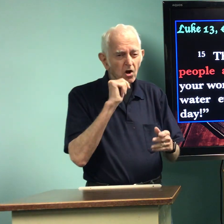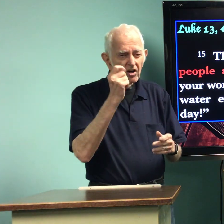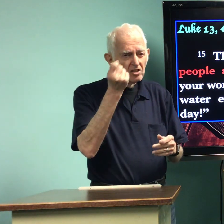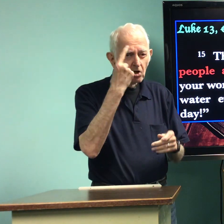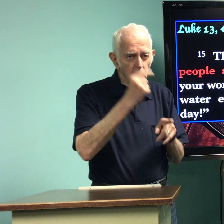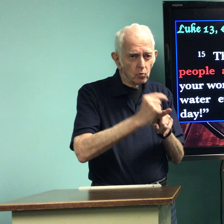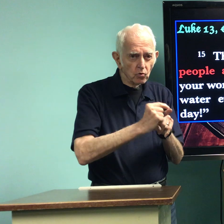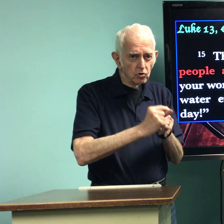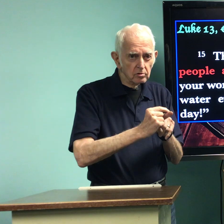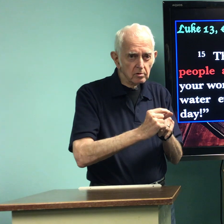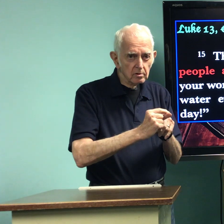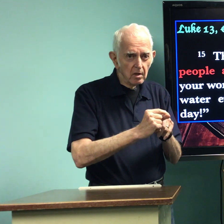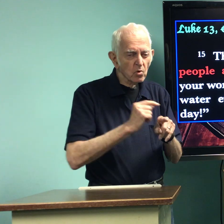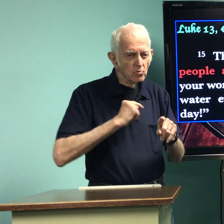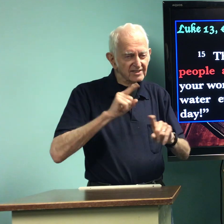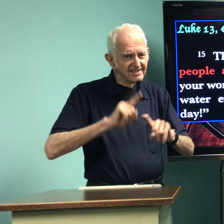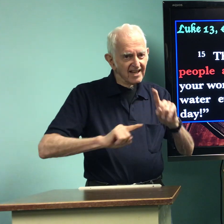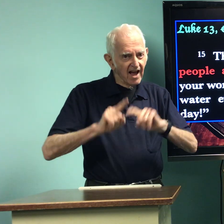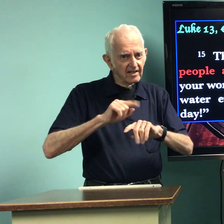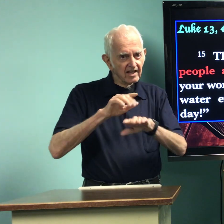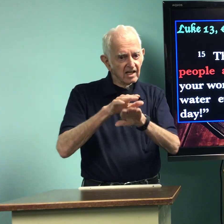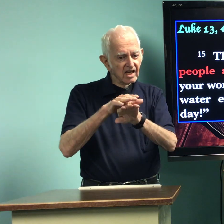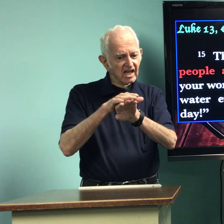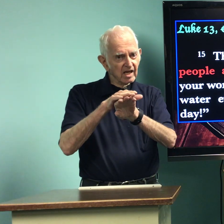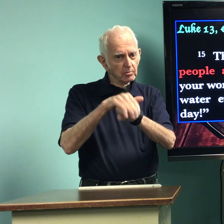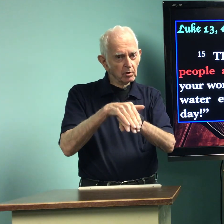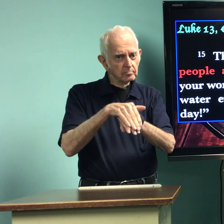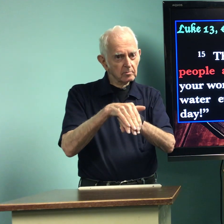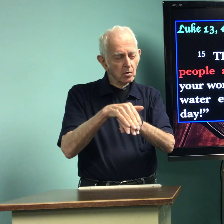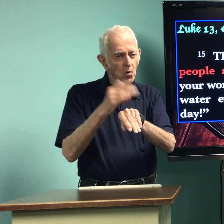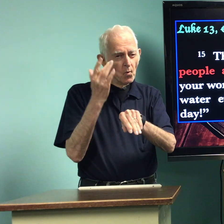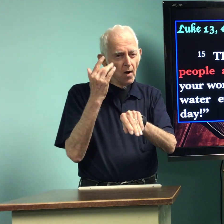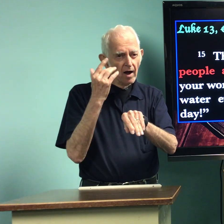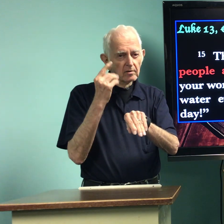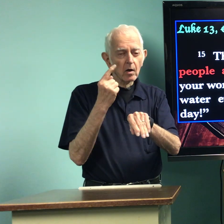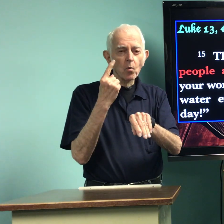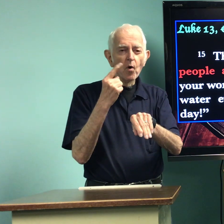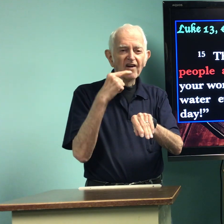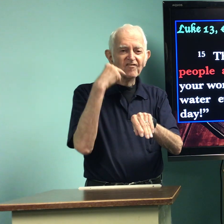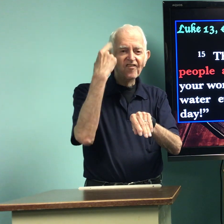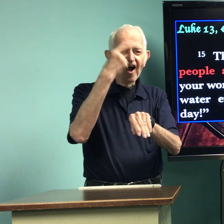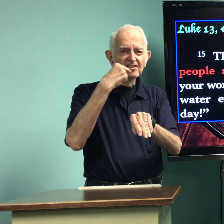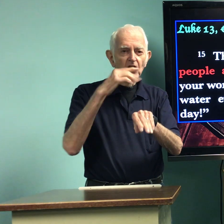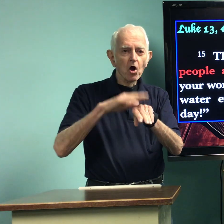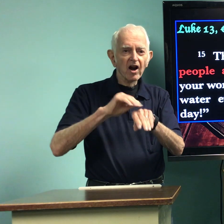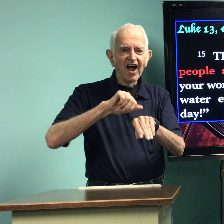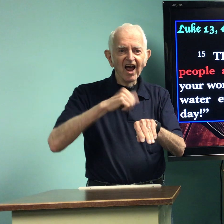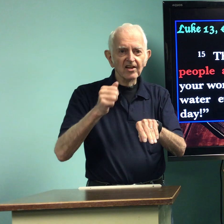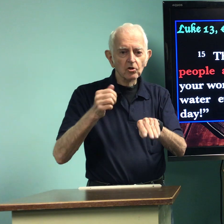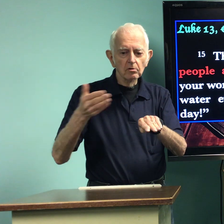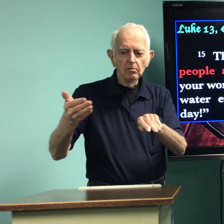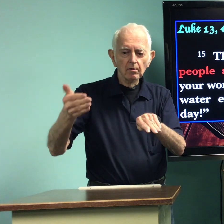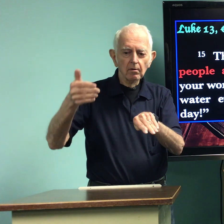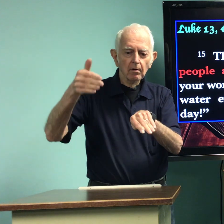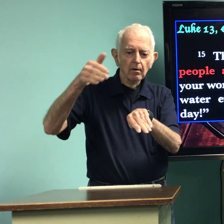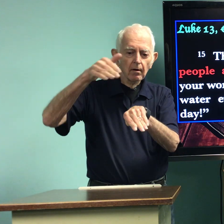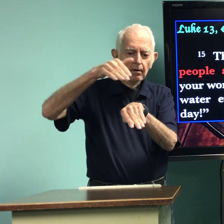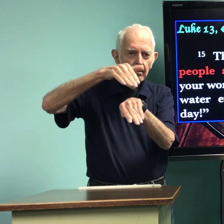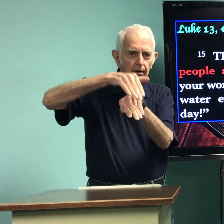Some deaf don't understand the word. We sign it hypocrites. Why? because you have one face on top of